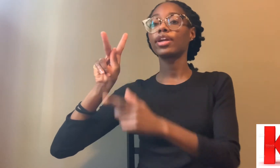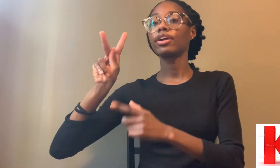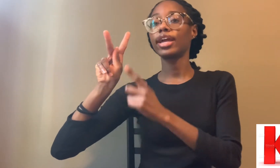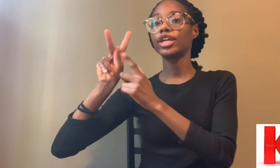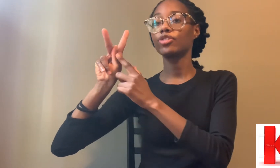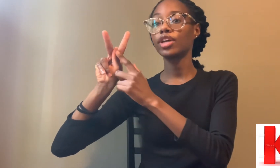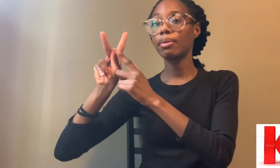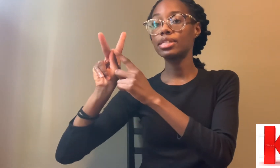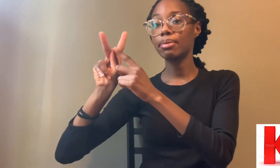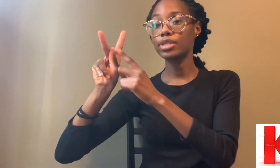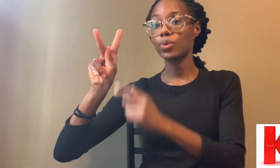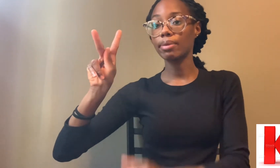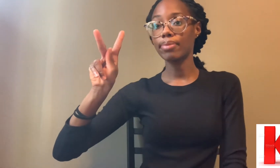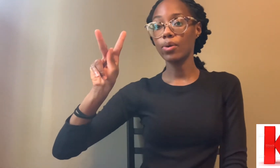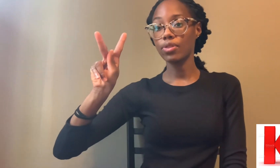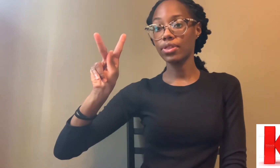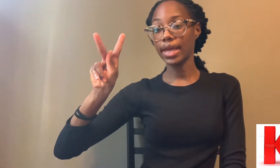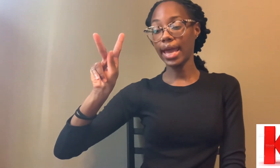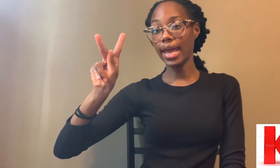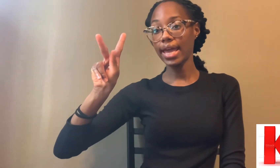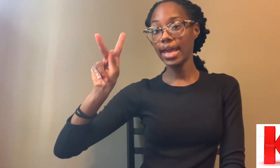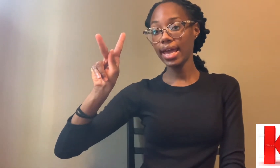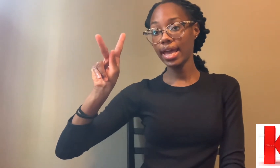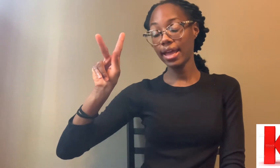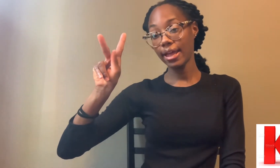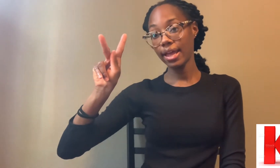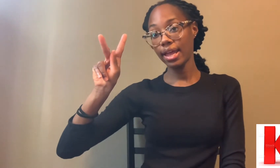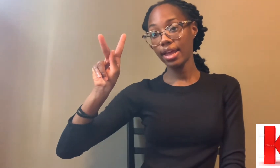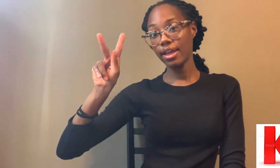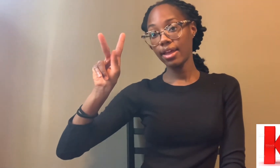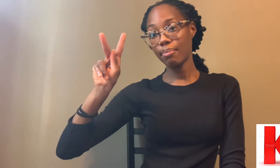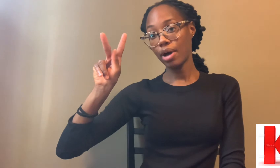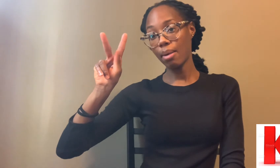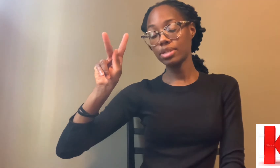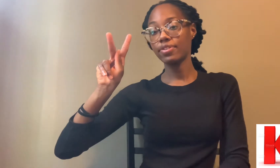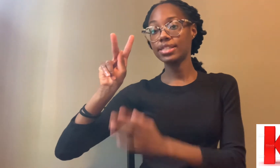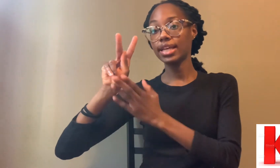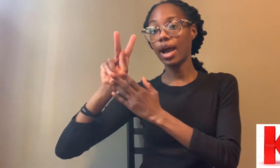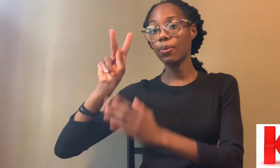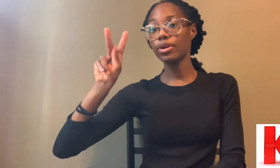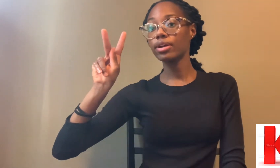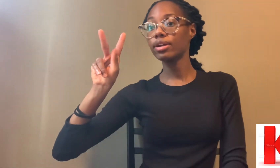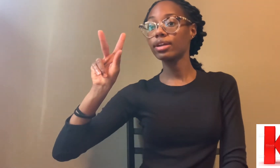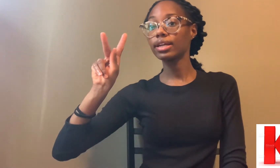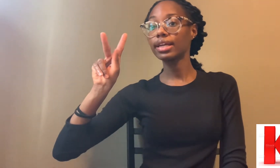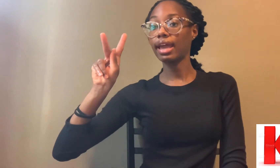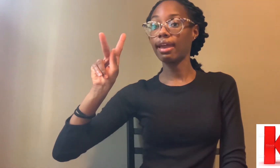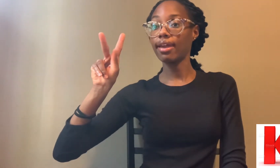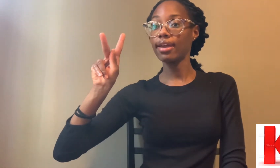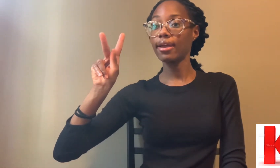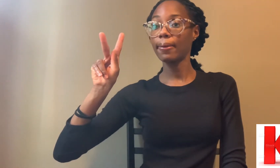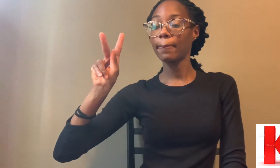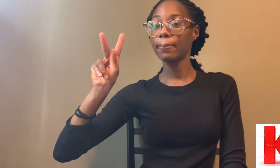and your thumb is in between both. K. Palm is facing outward. K.